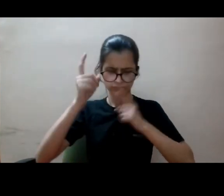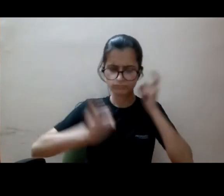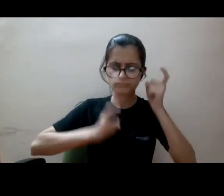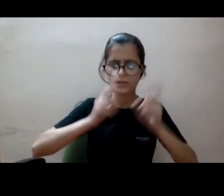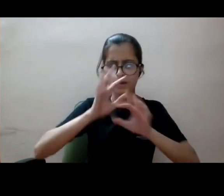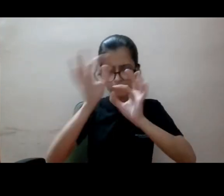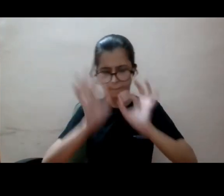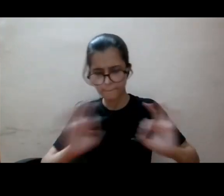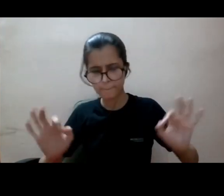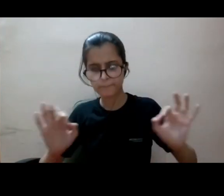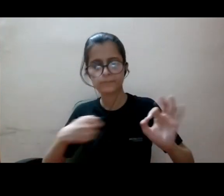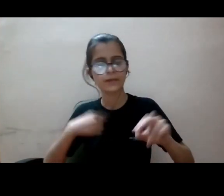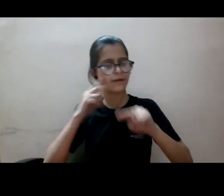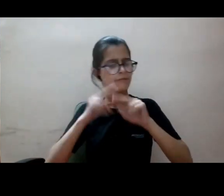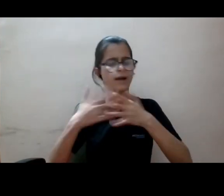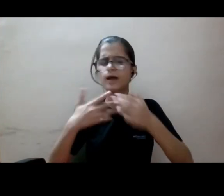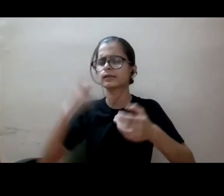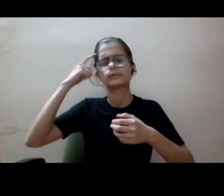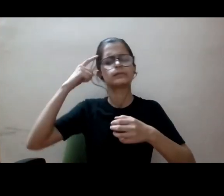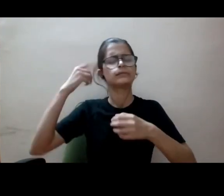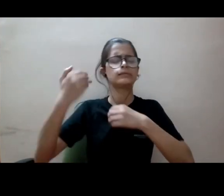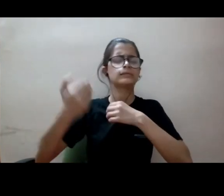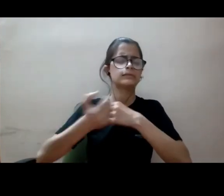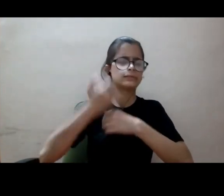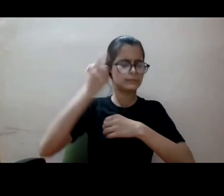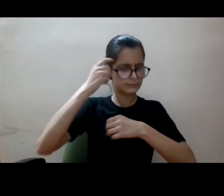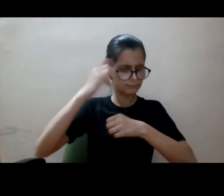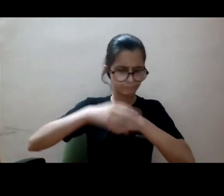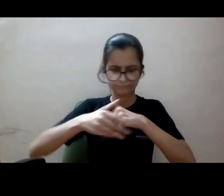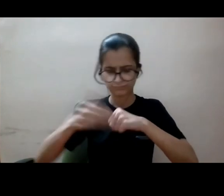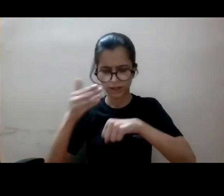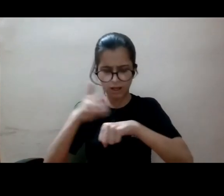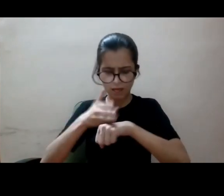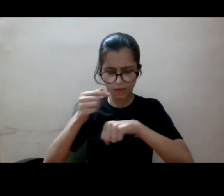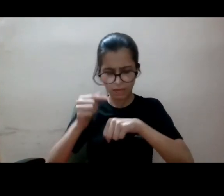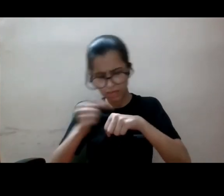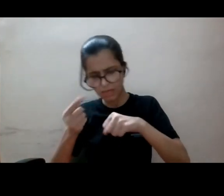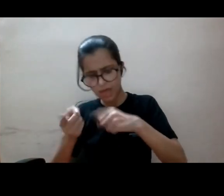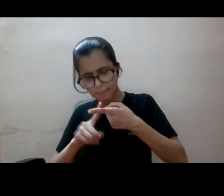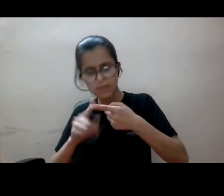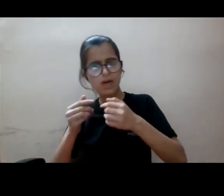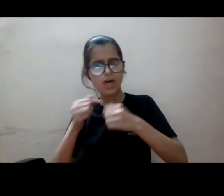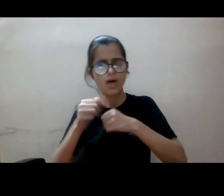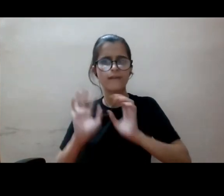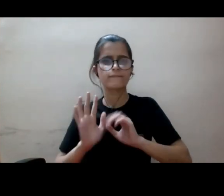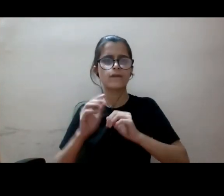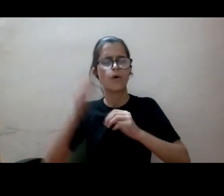repair itself if it had an injury. And we used to believe that the brain was sort of